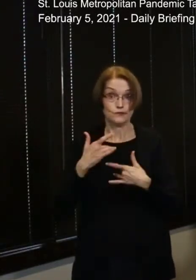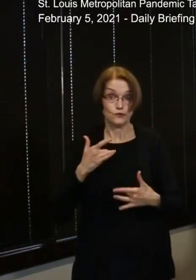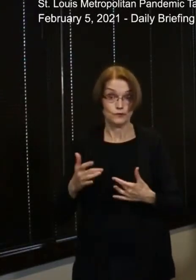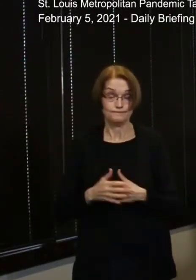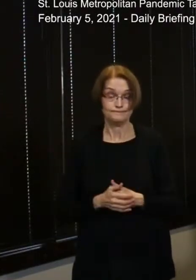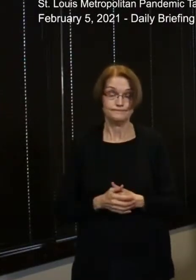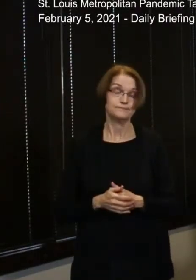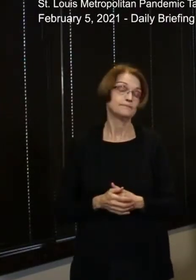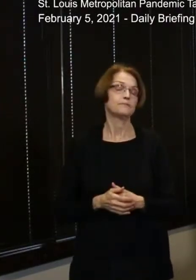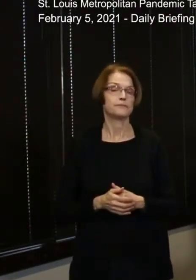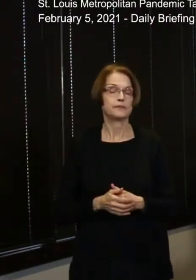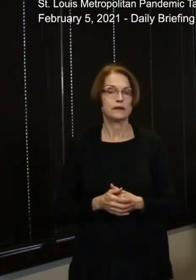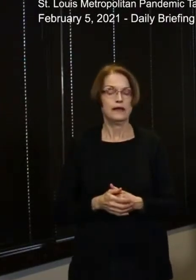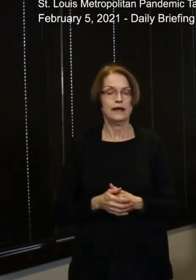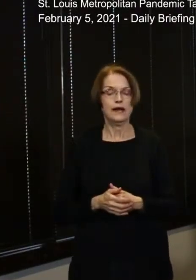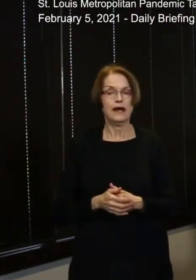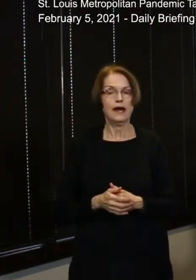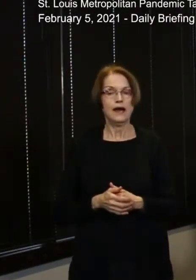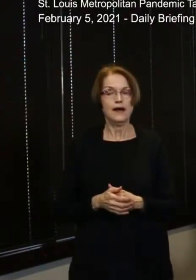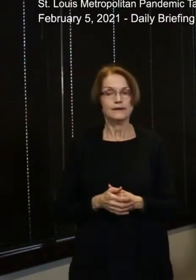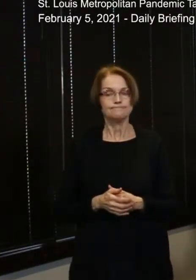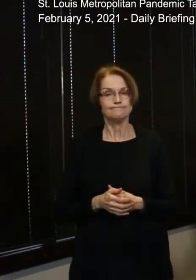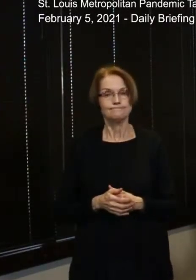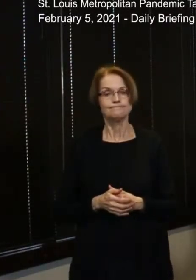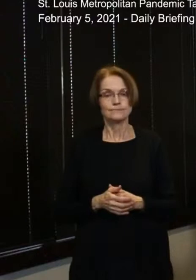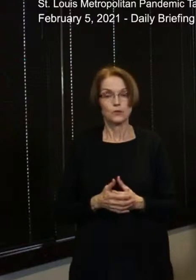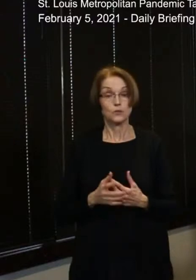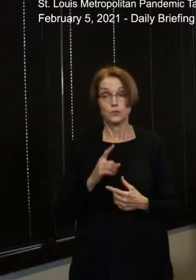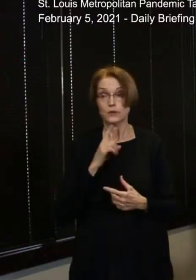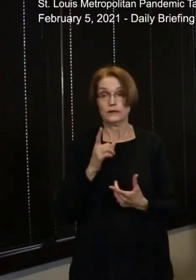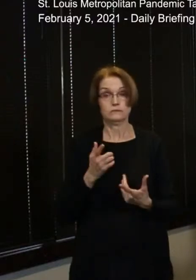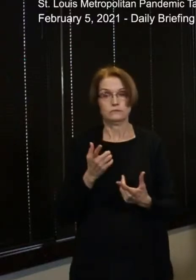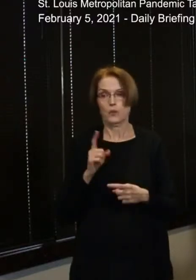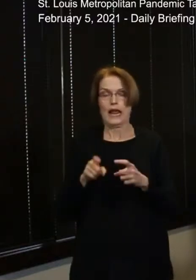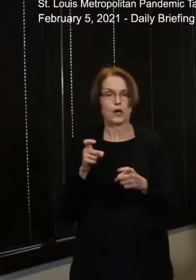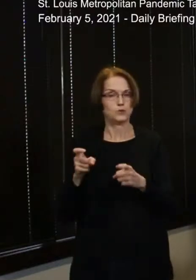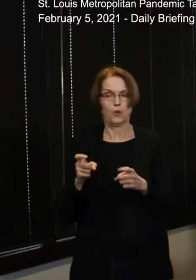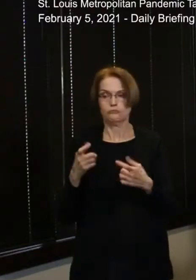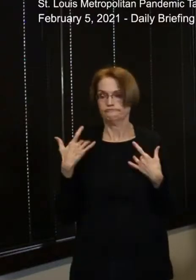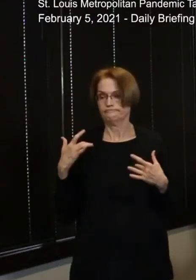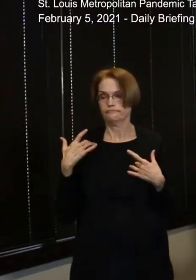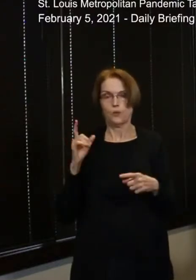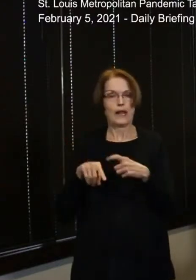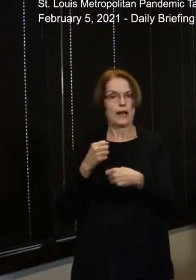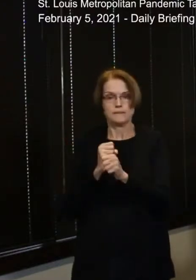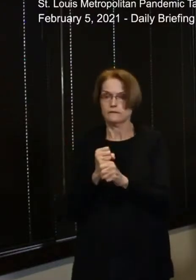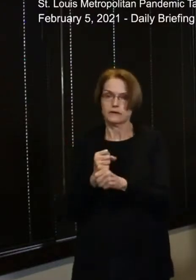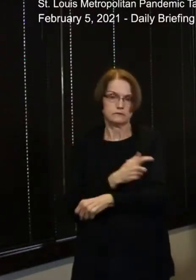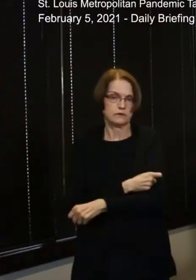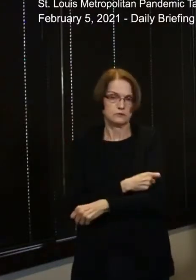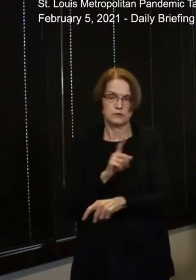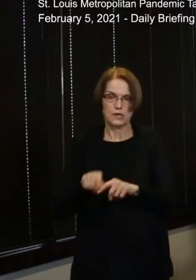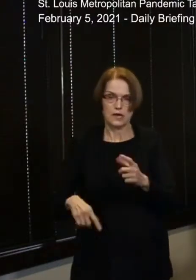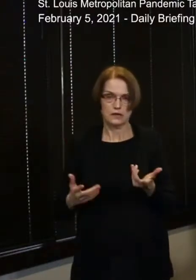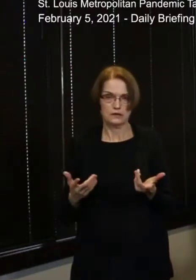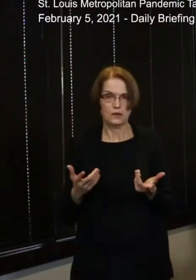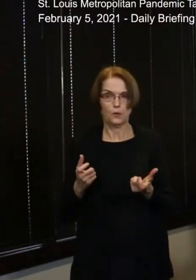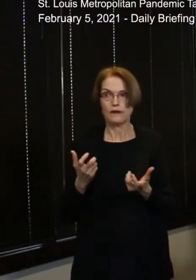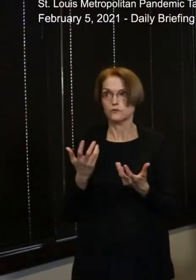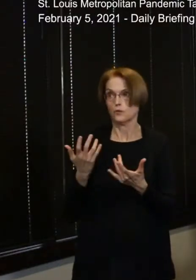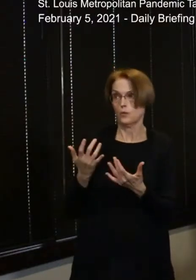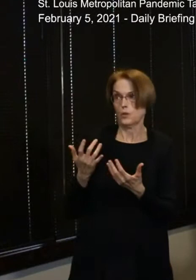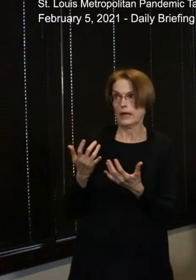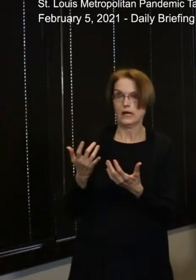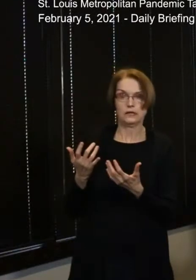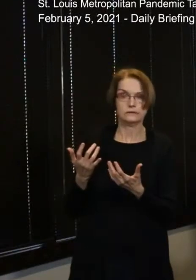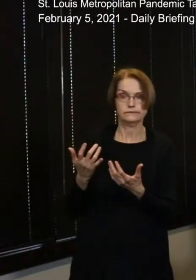And I know the majority of this is out of our hands. So we can't manufacture vaccine. So we have to rely